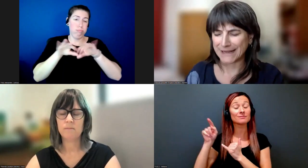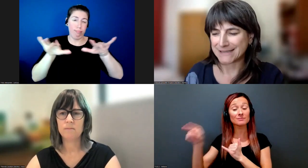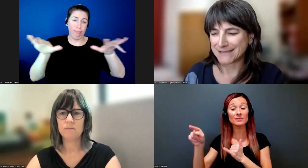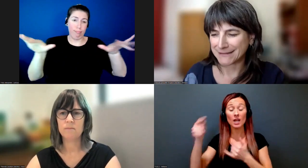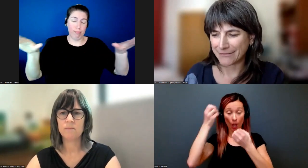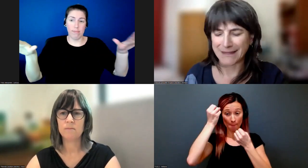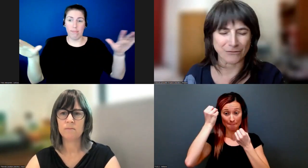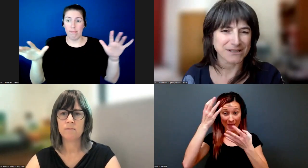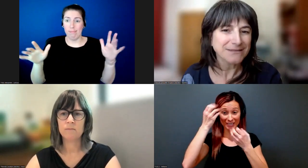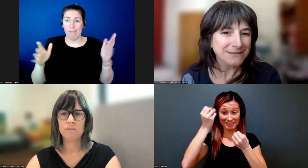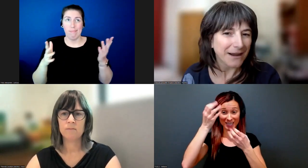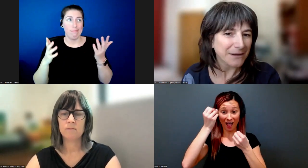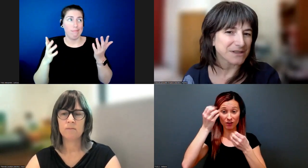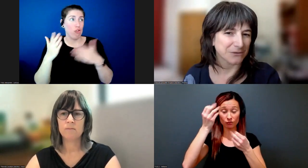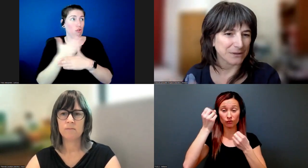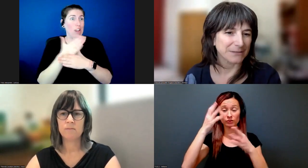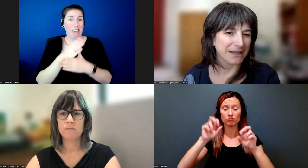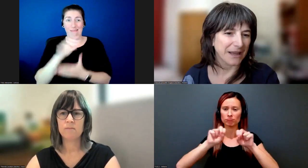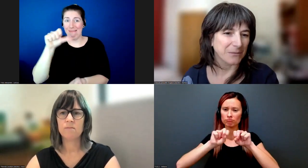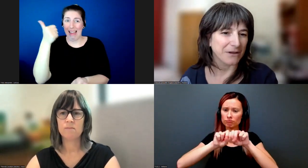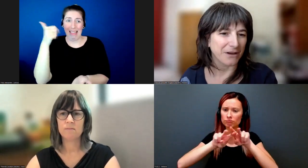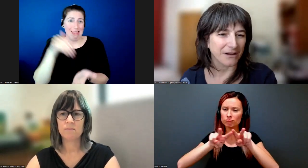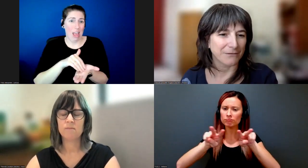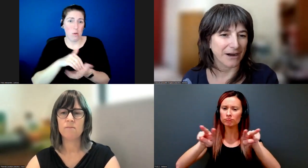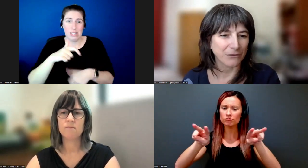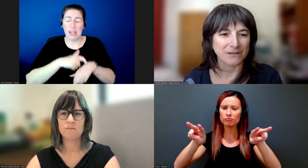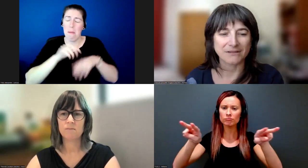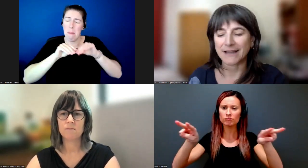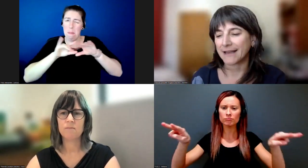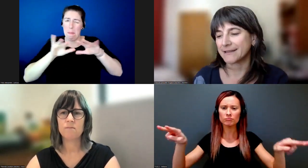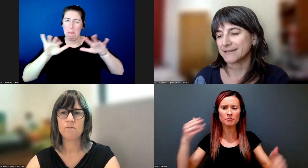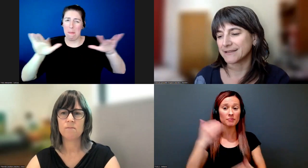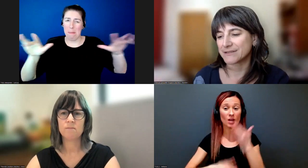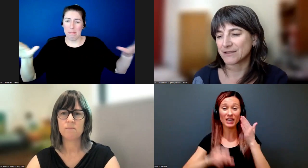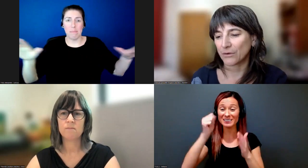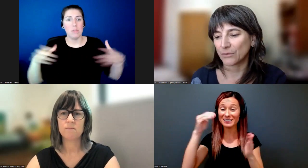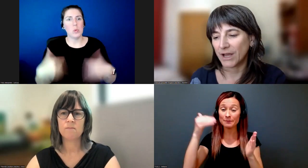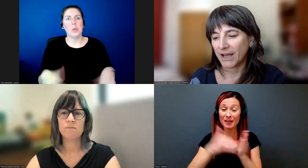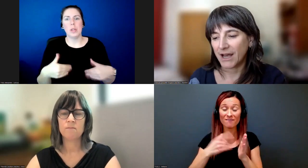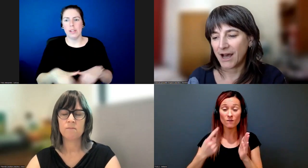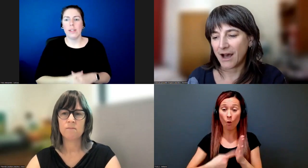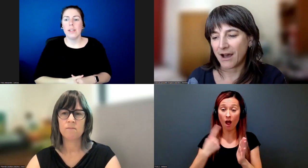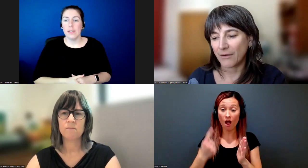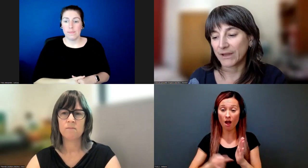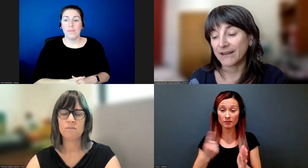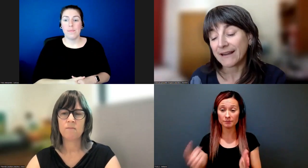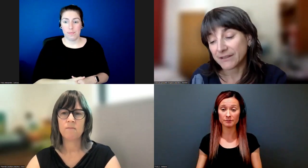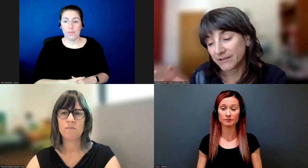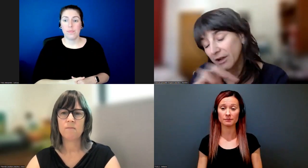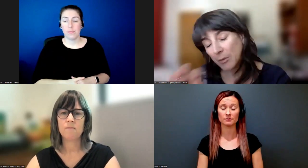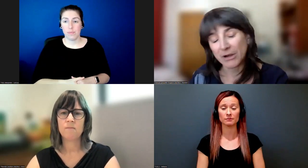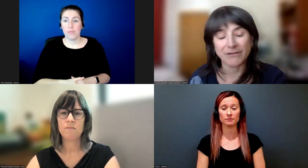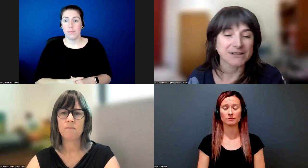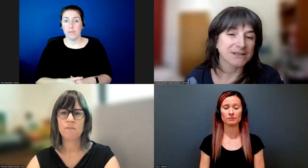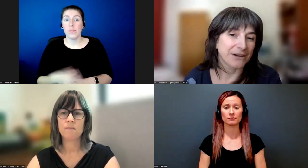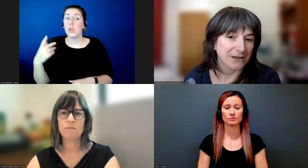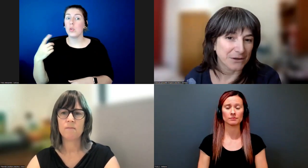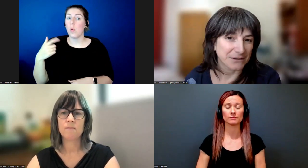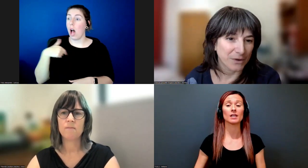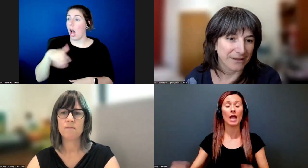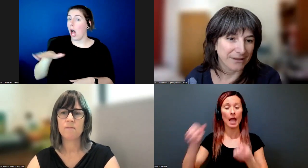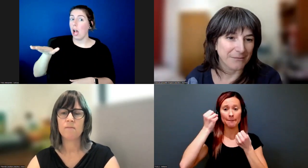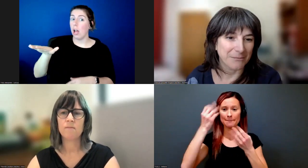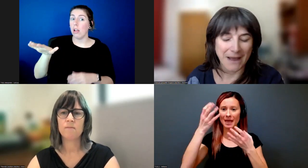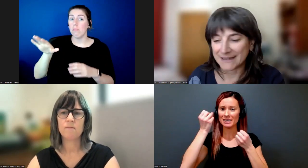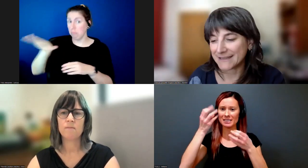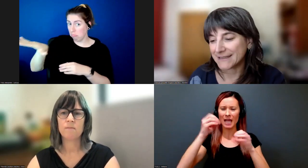or less 10,000 times. It really became viral. And so we connected, a couple of us connected